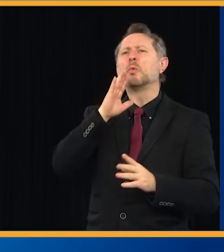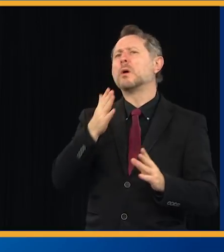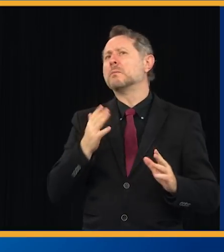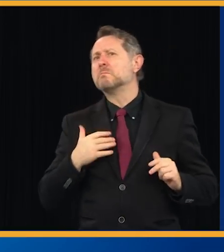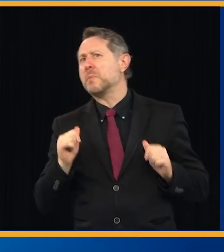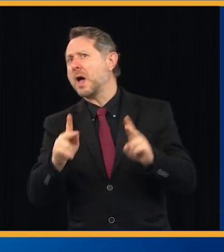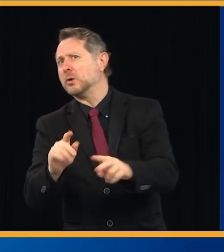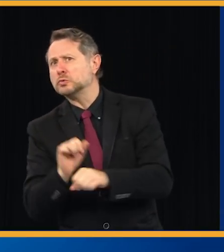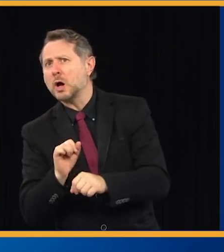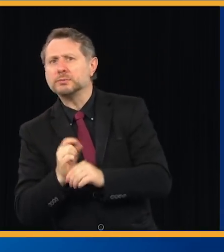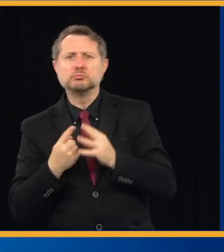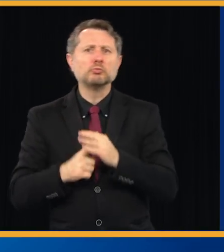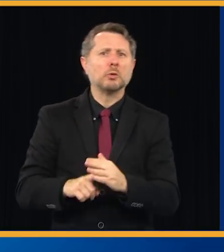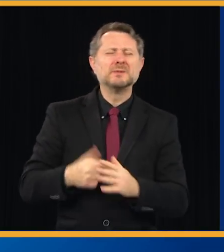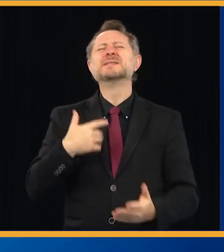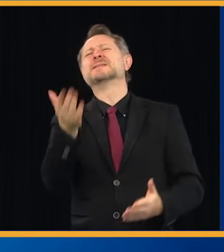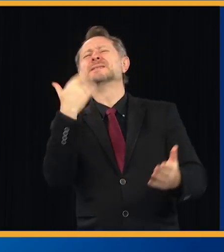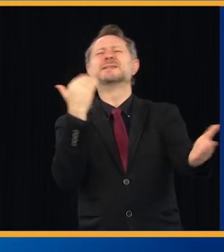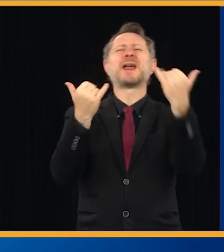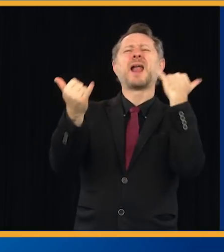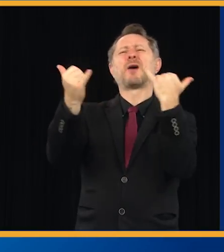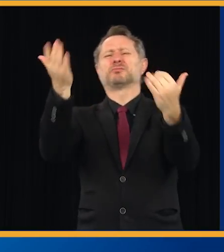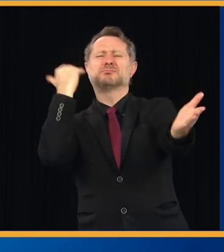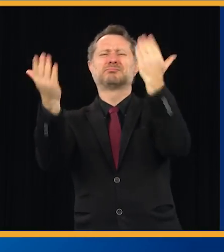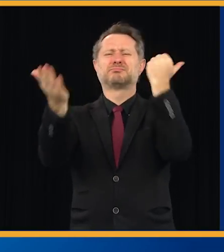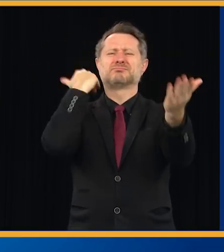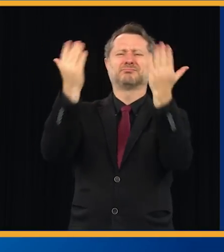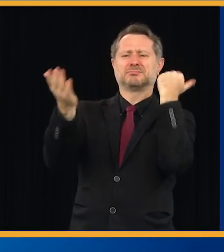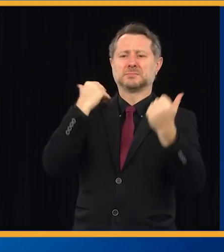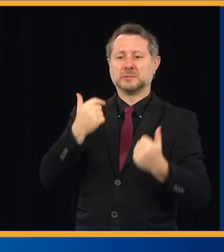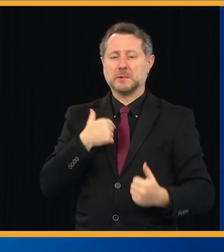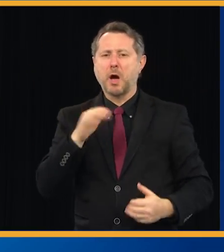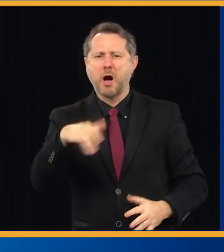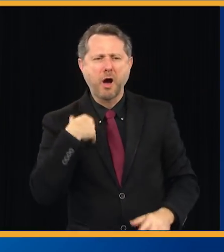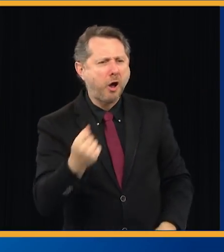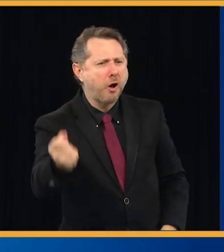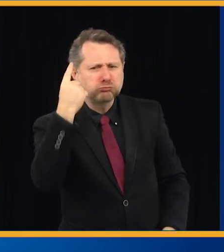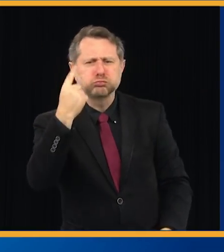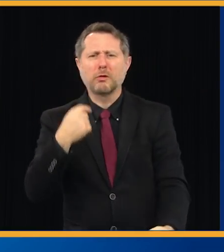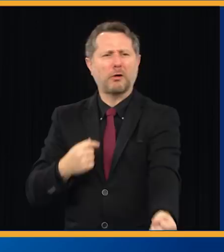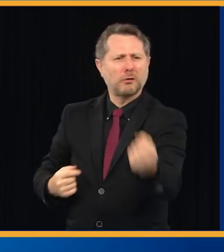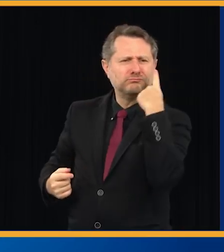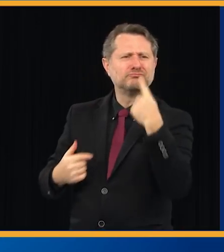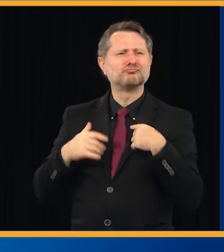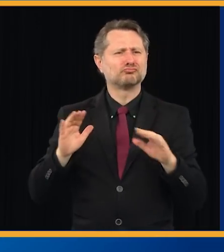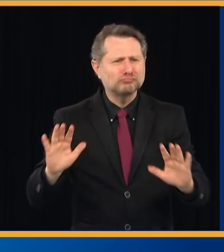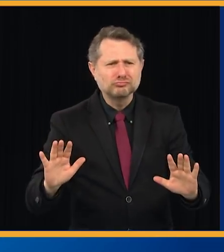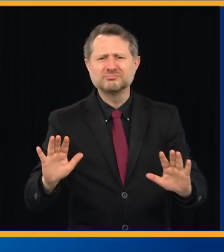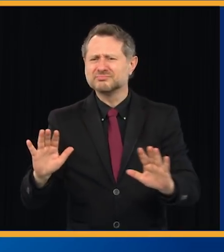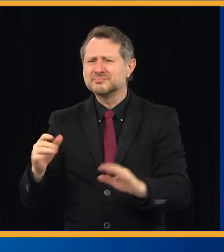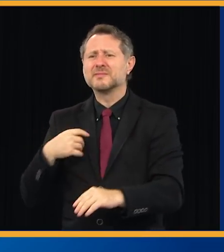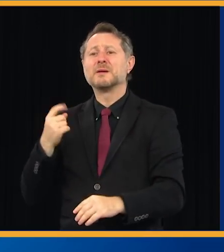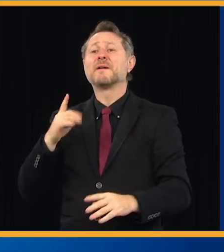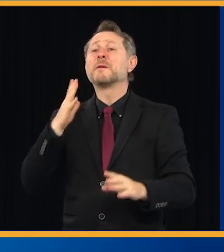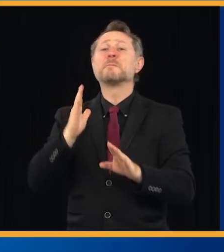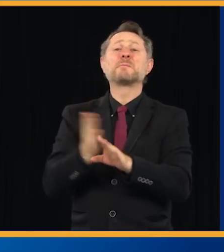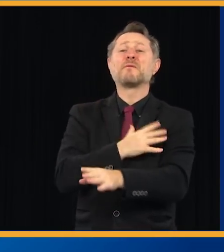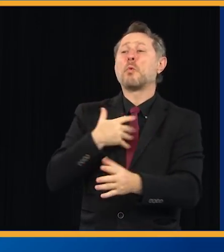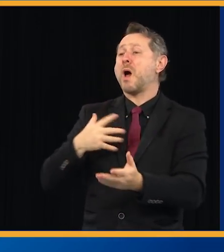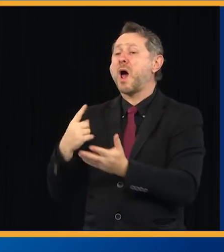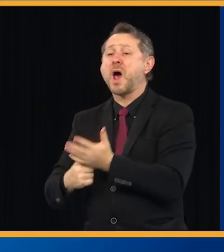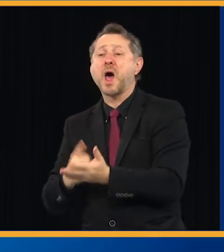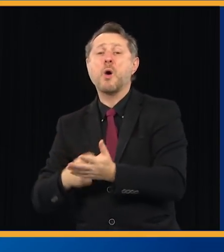now. And I understand that fully. But before we look for answers, let's make sure we're